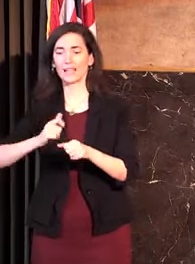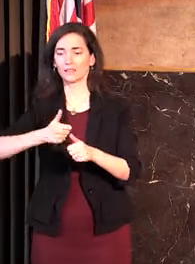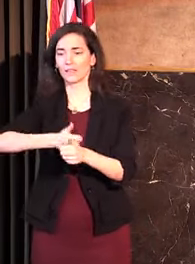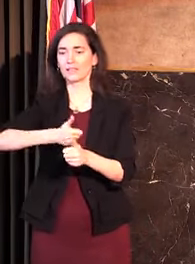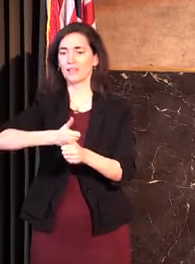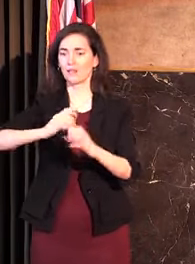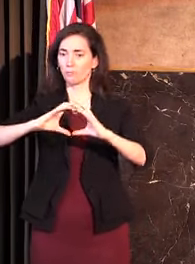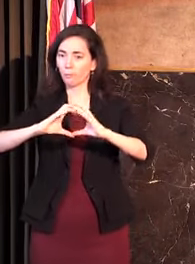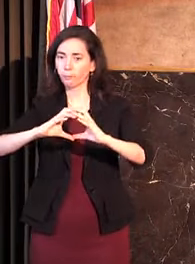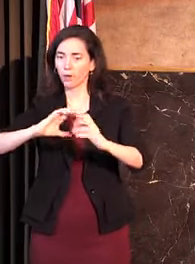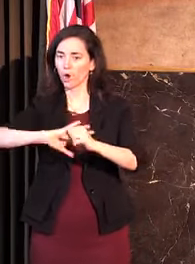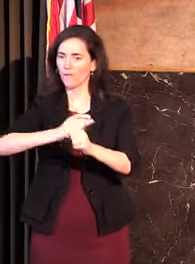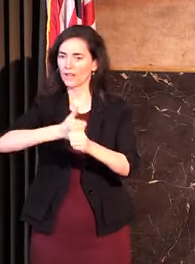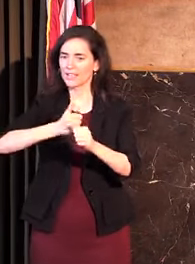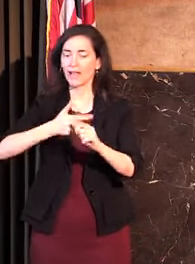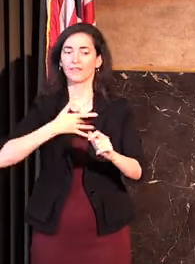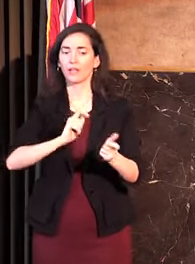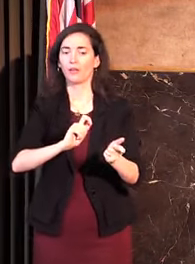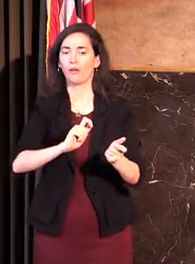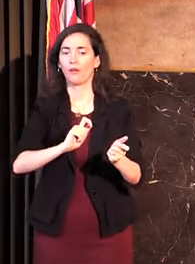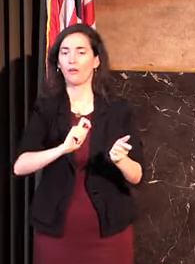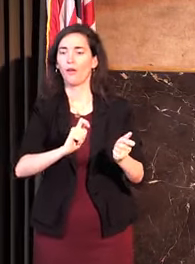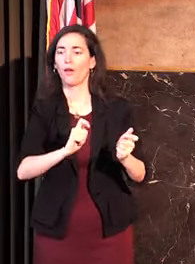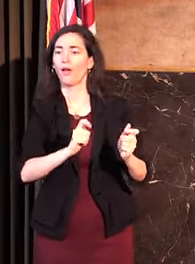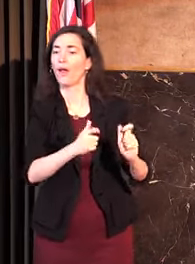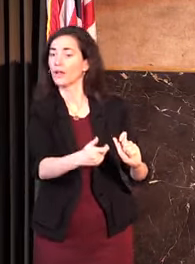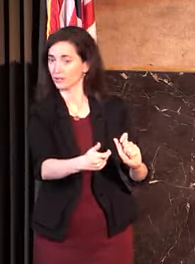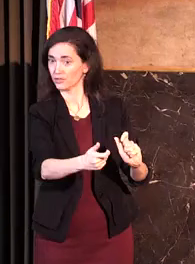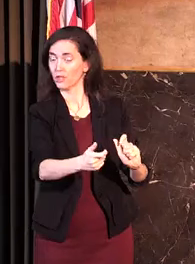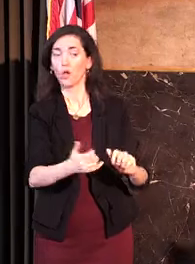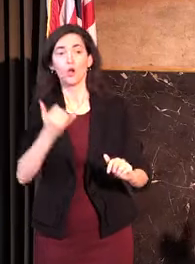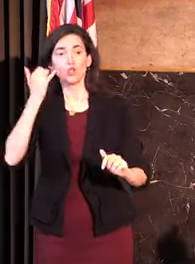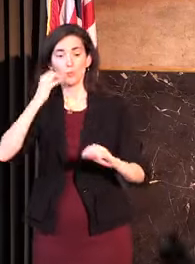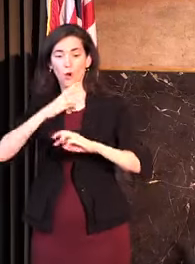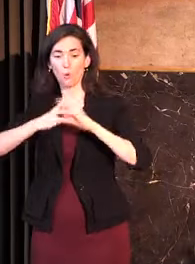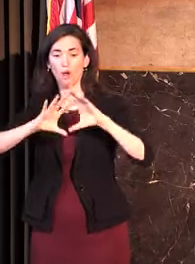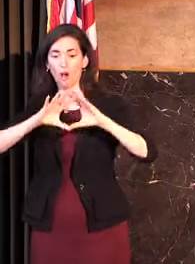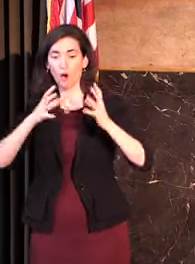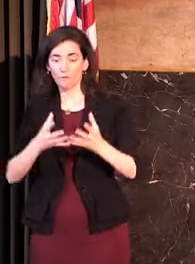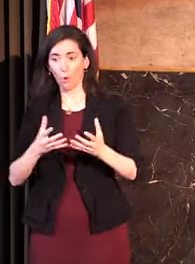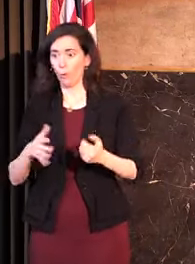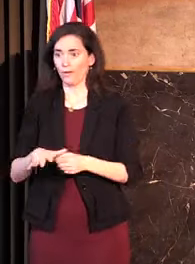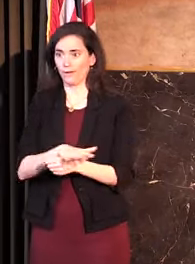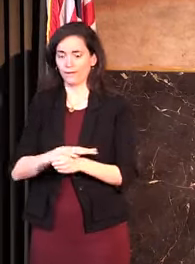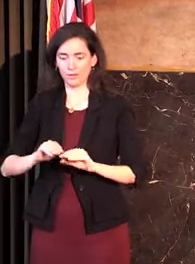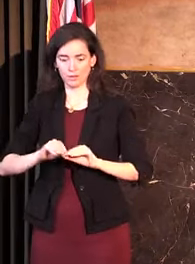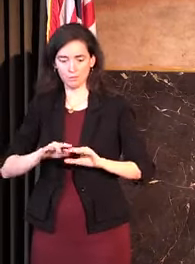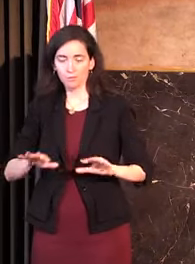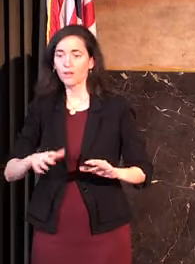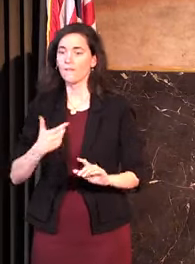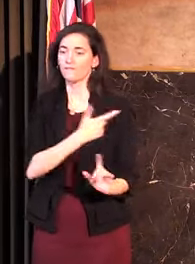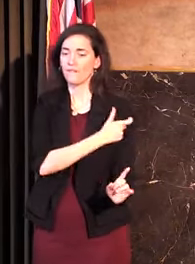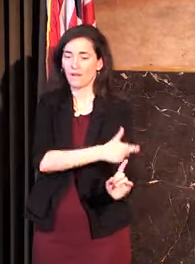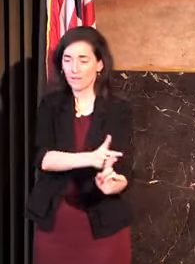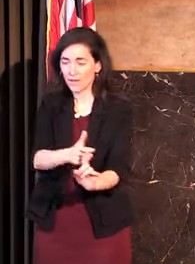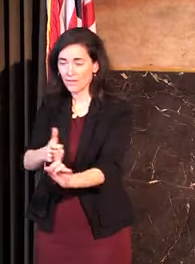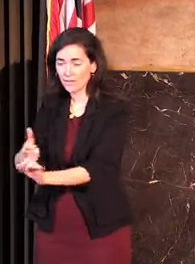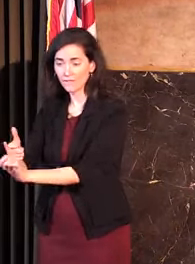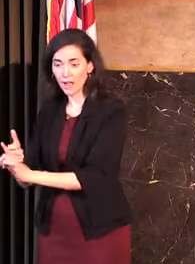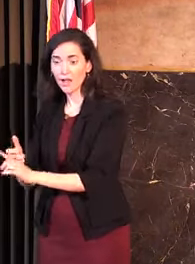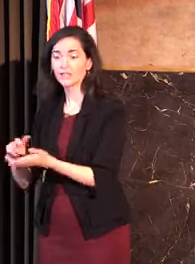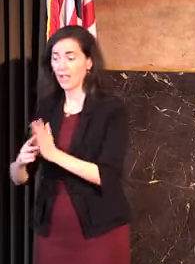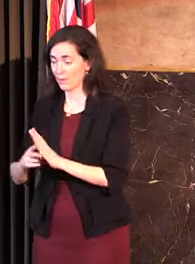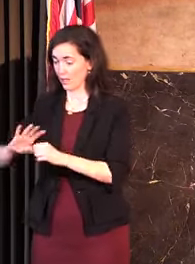world, you see less of the variants that then cause concern, such as the Omicron variant that we're dealing with today.